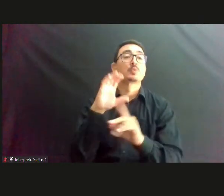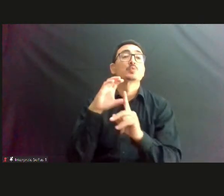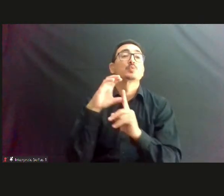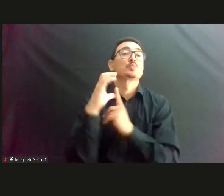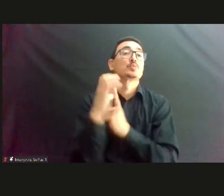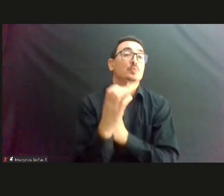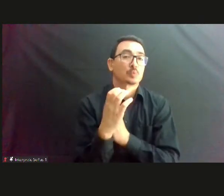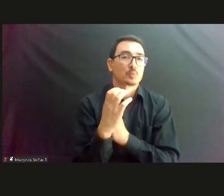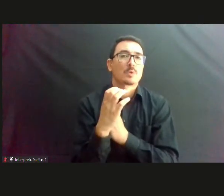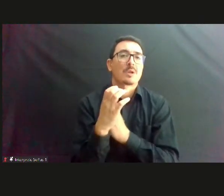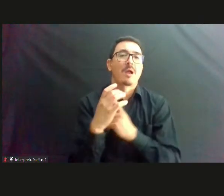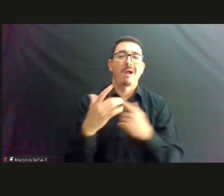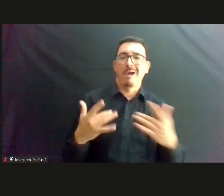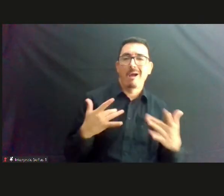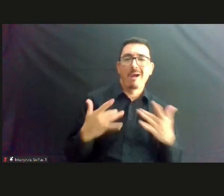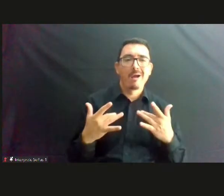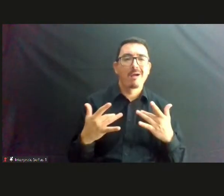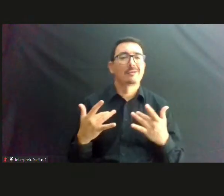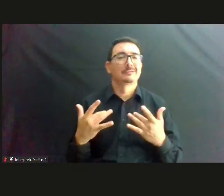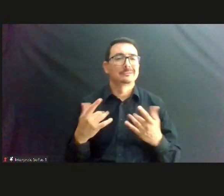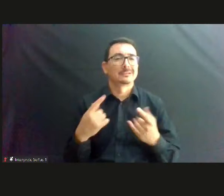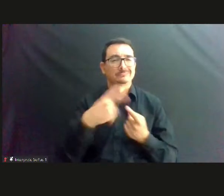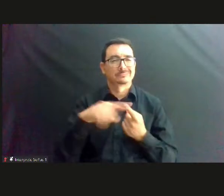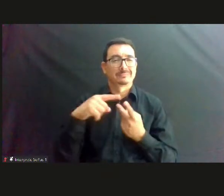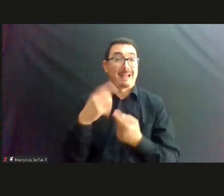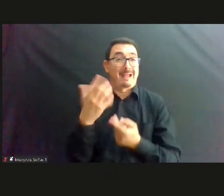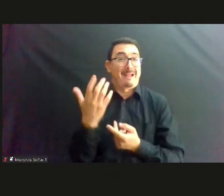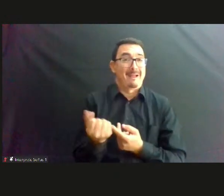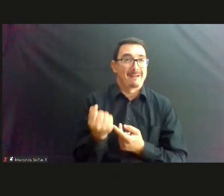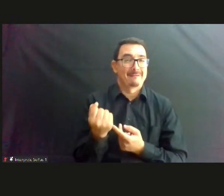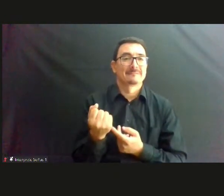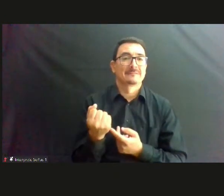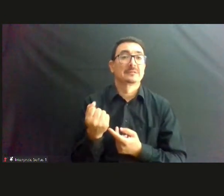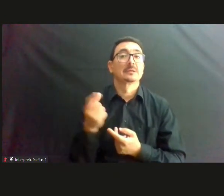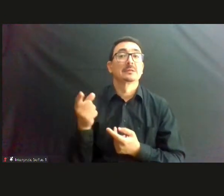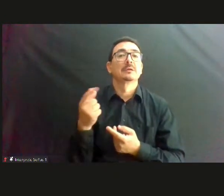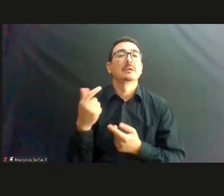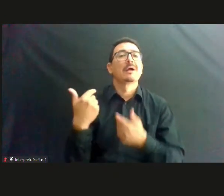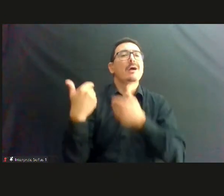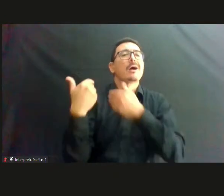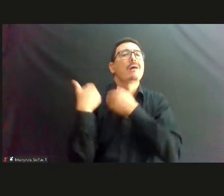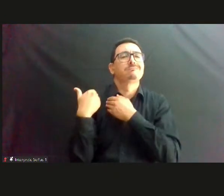the participation of performers from Barbados.